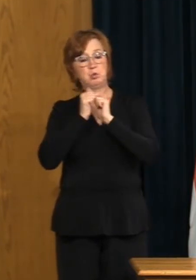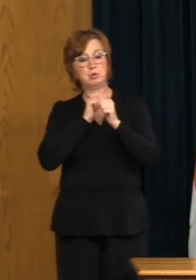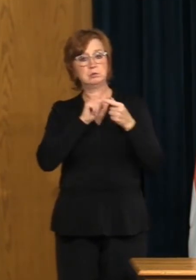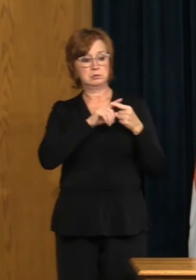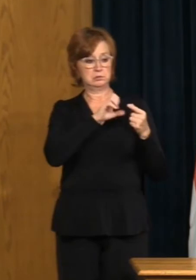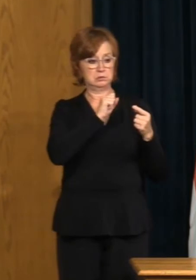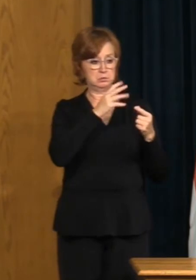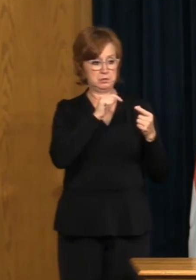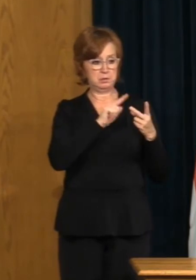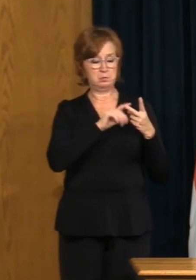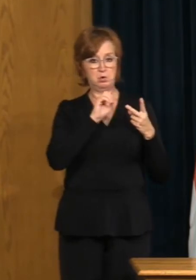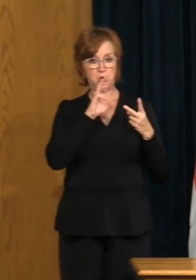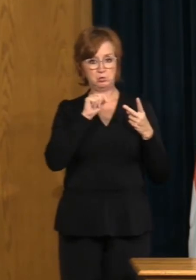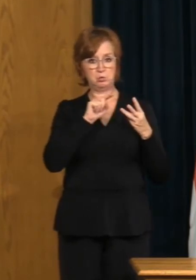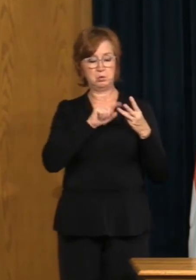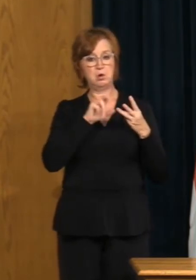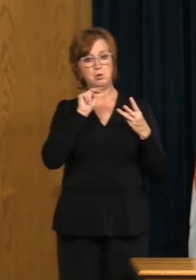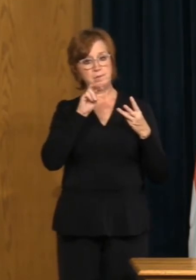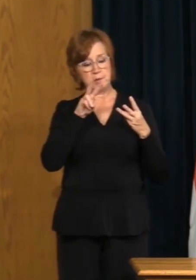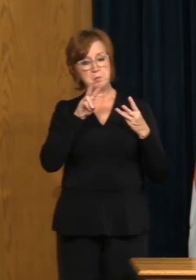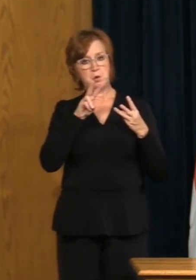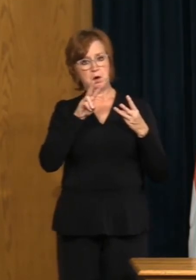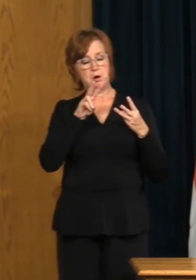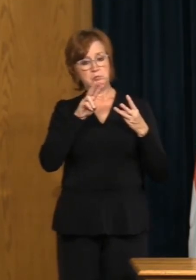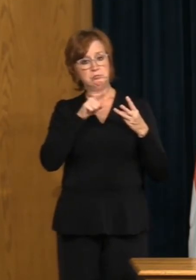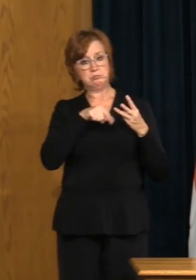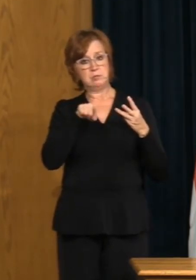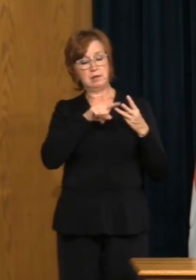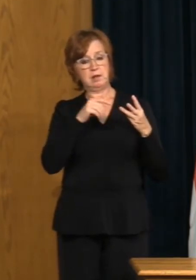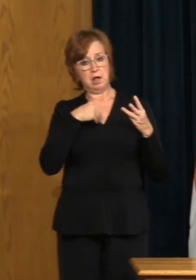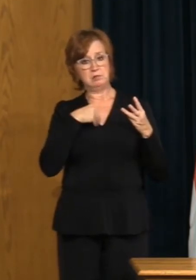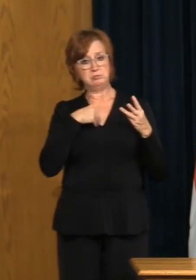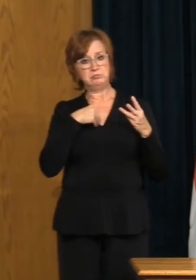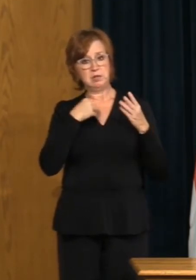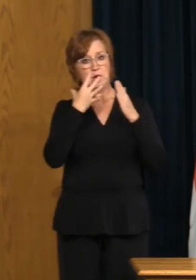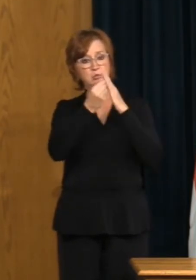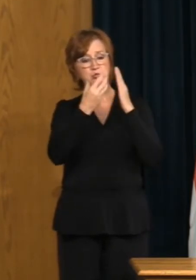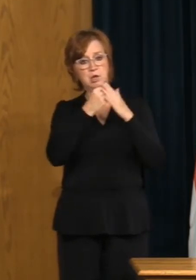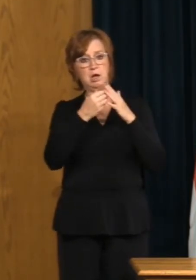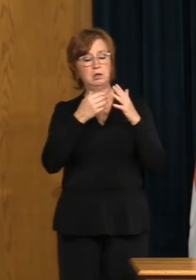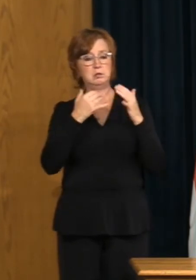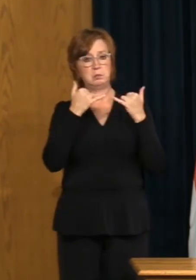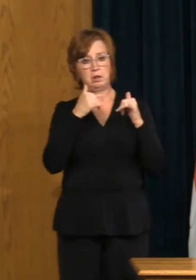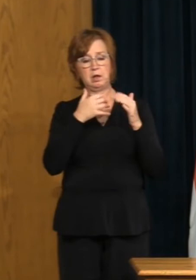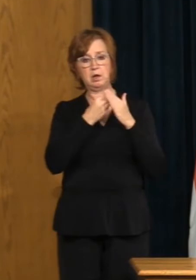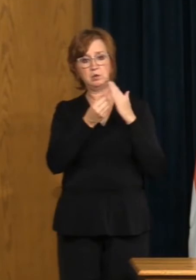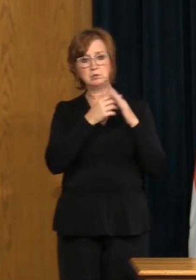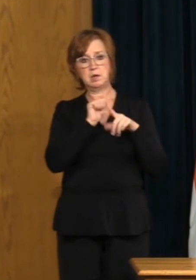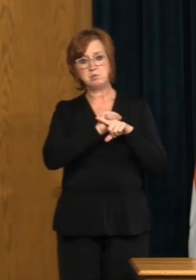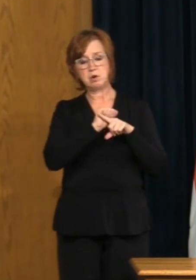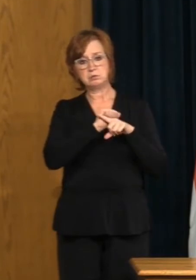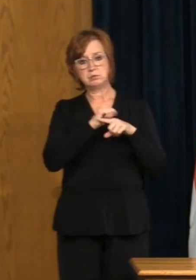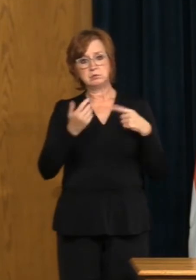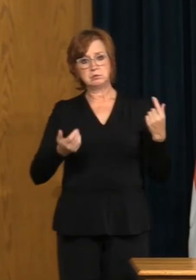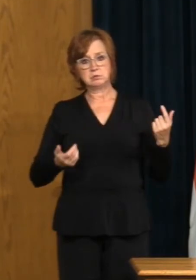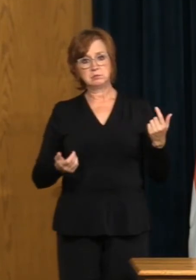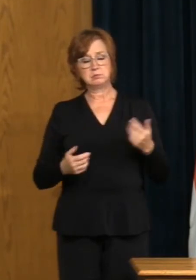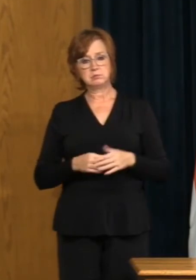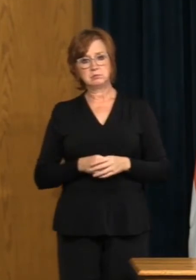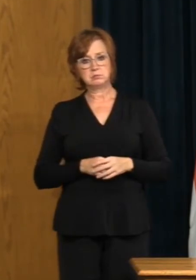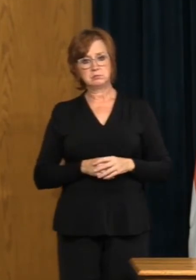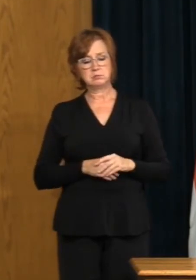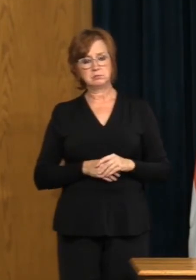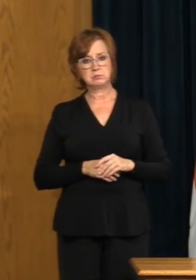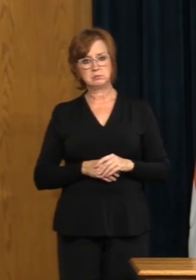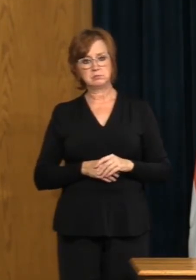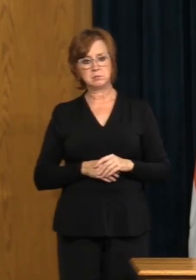October, November in a way that's safer. Some of the mini leagues have adapted to safer play. And then as indoor activities start, I think we